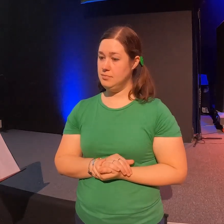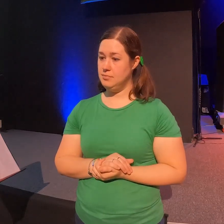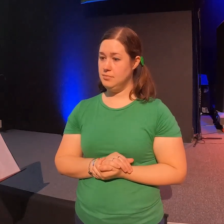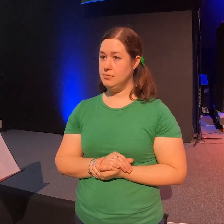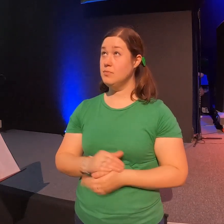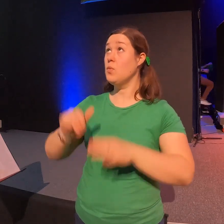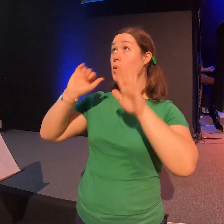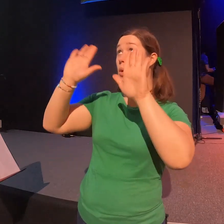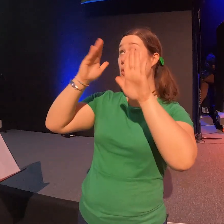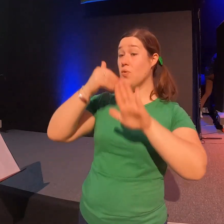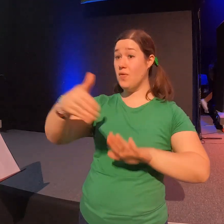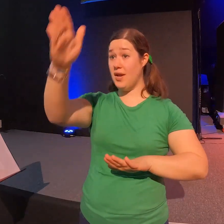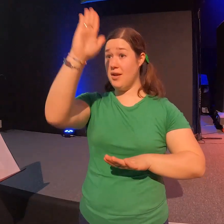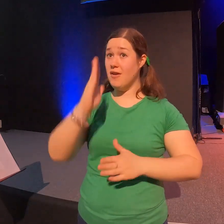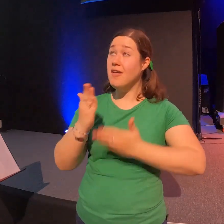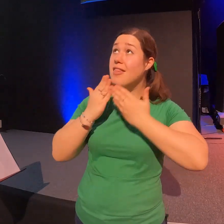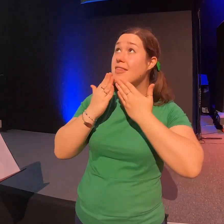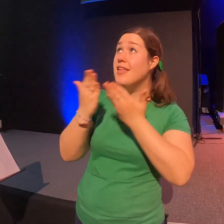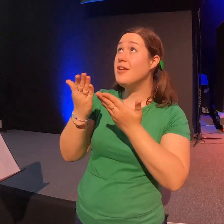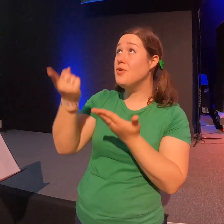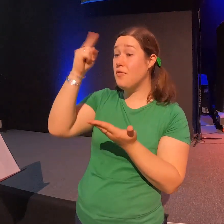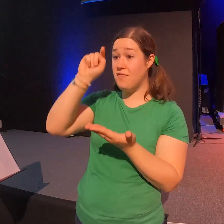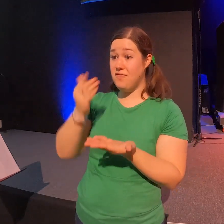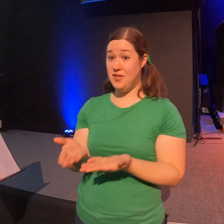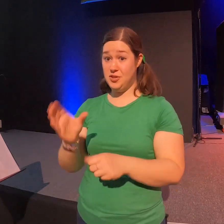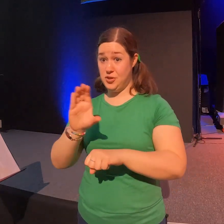Great God, thank you for this church.